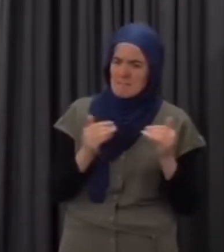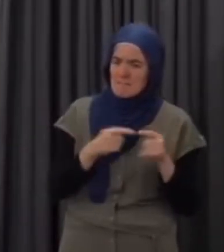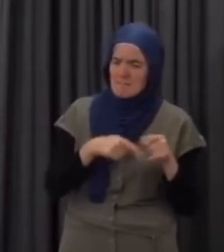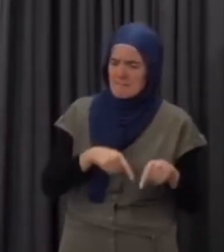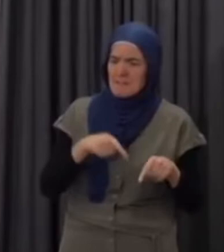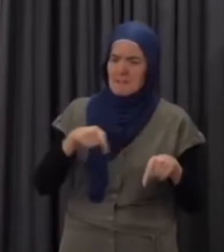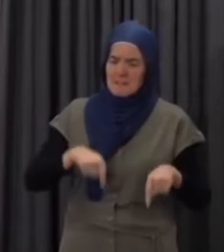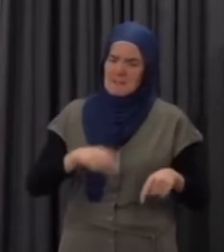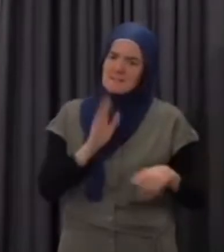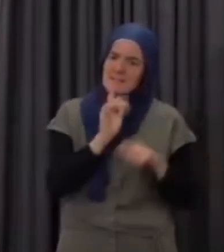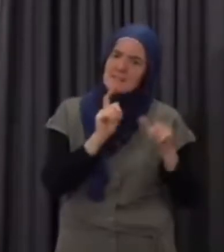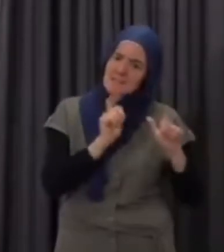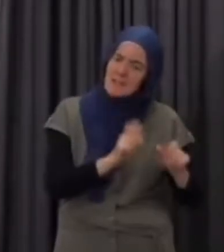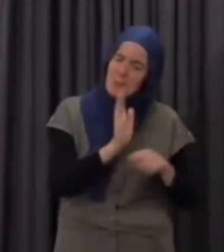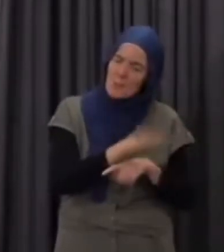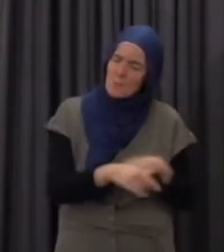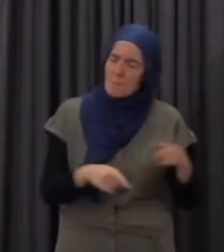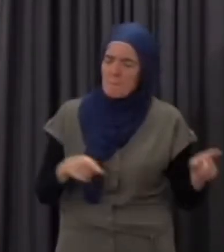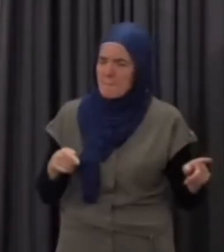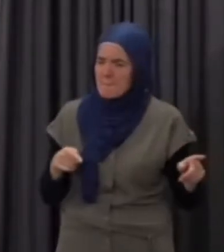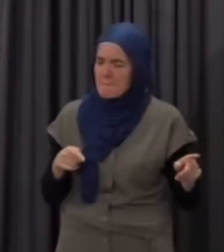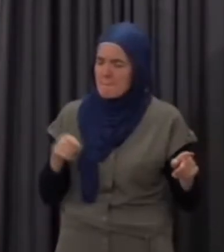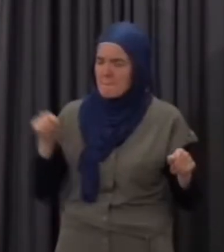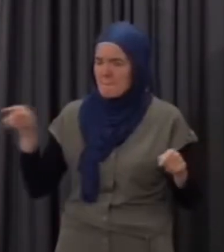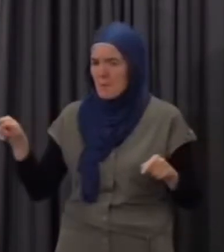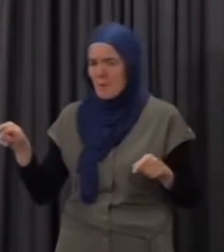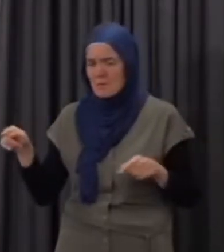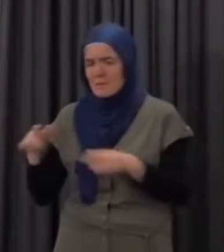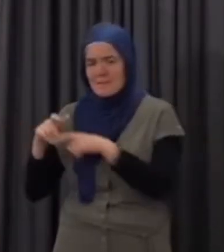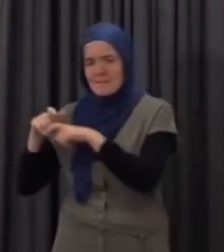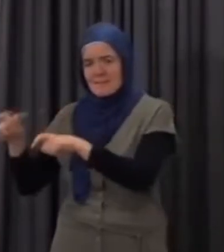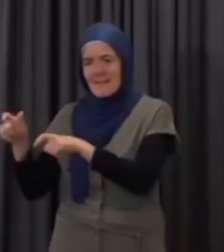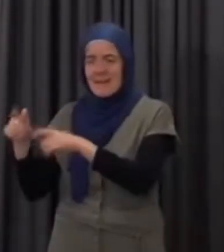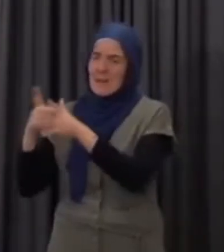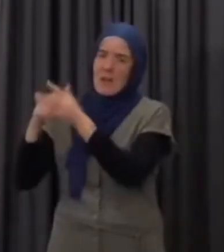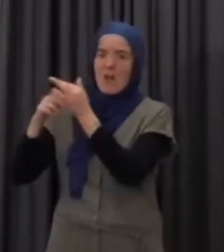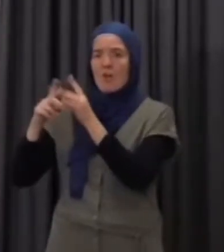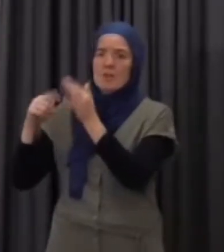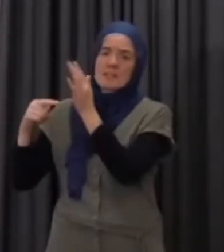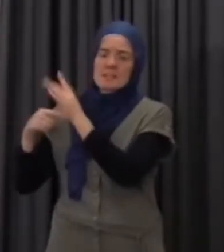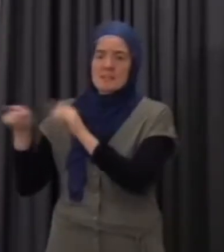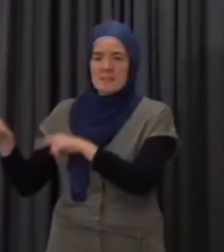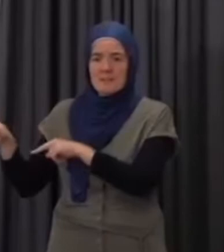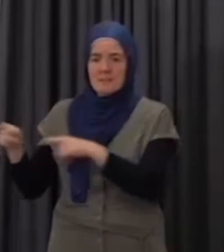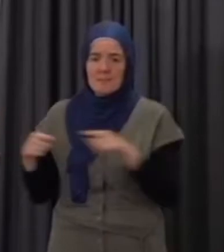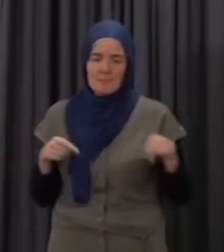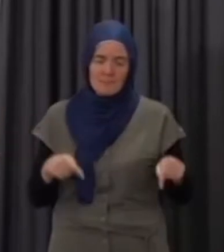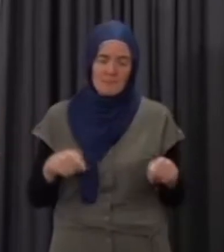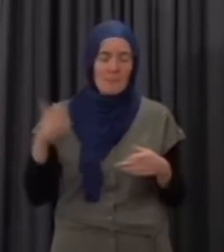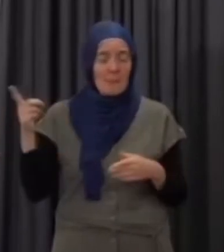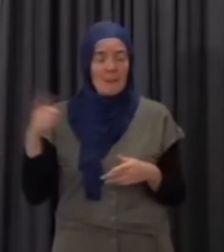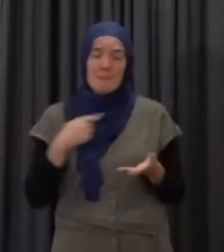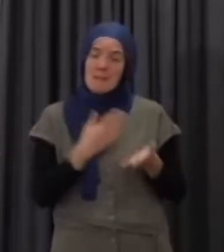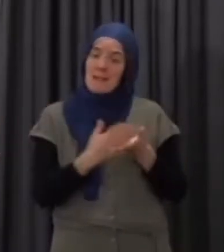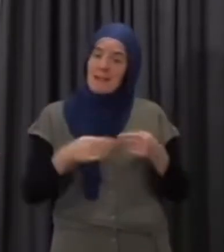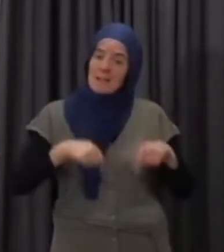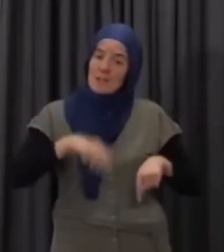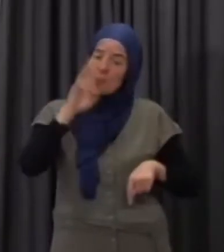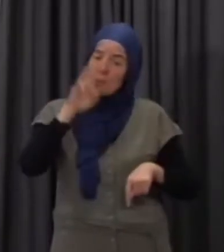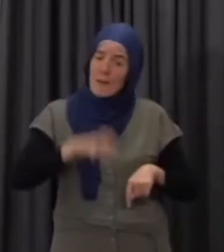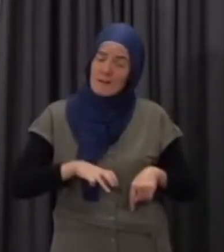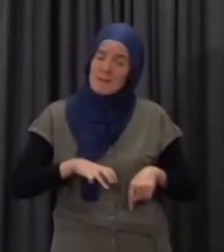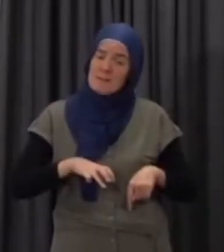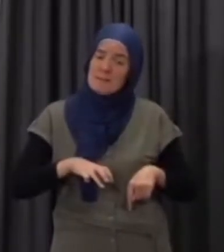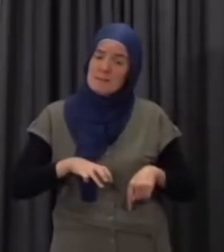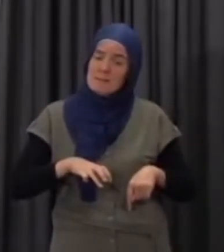communication approaches, that has the potential to cause confusion. But I think we've been very clear about our stance in Wales. The First Minister was very clear